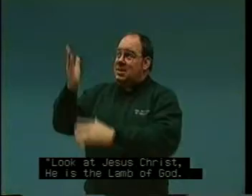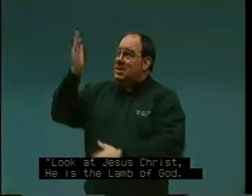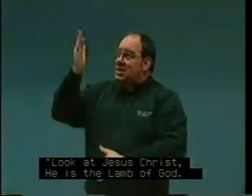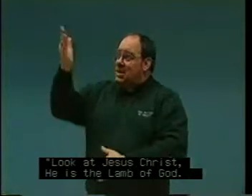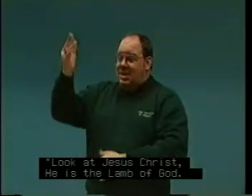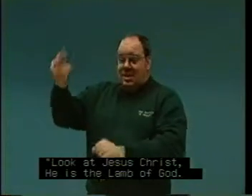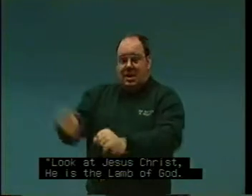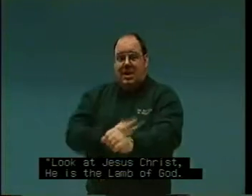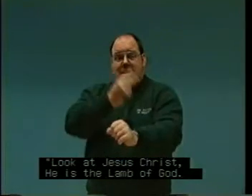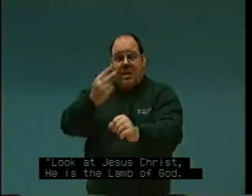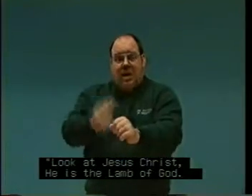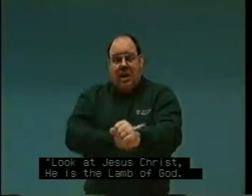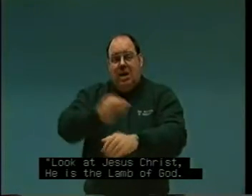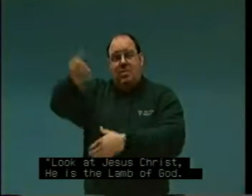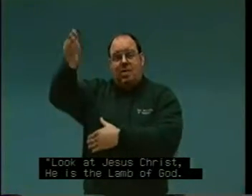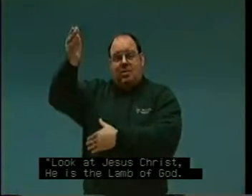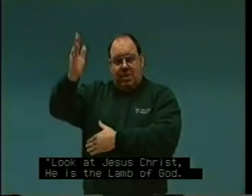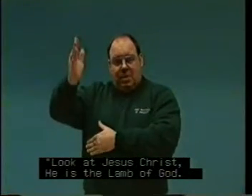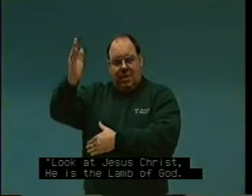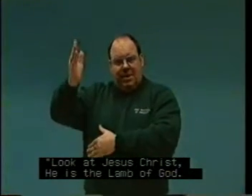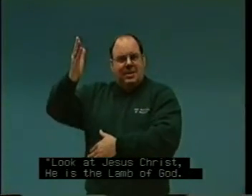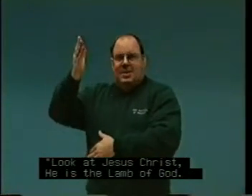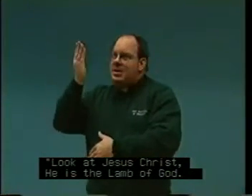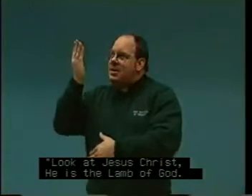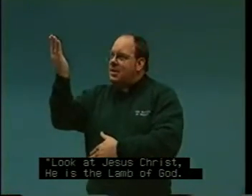Christ. Christ, He is the Lamb of God.